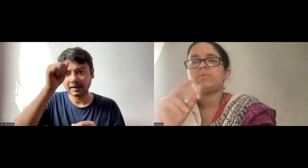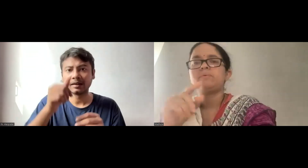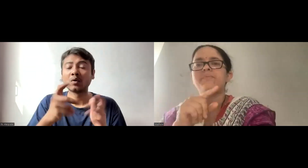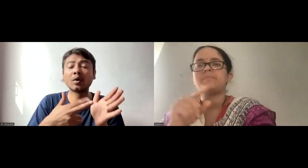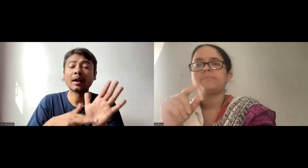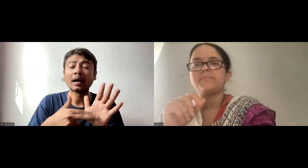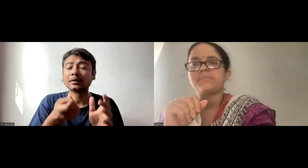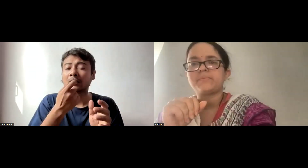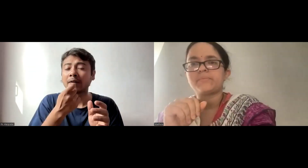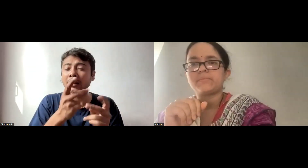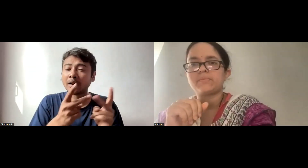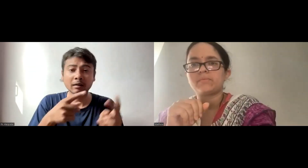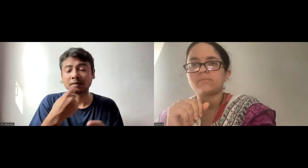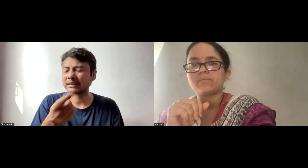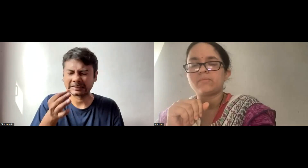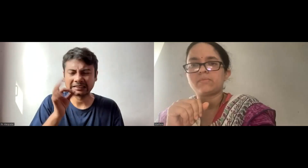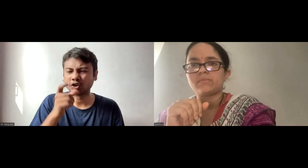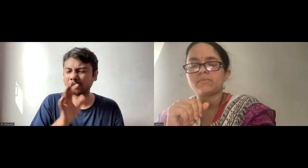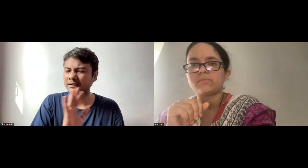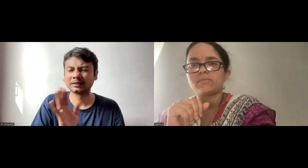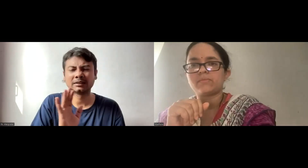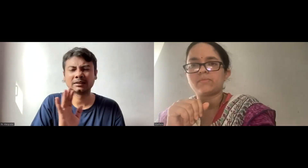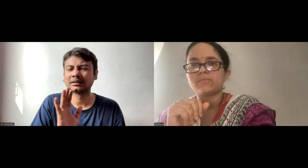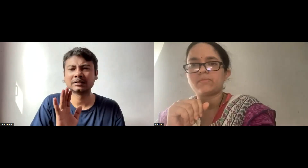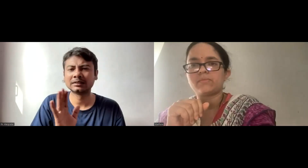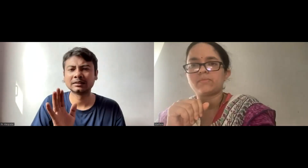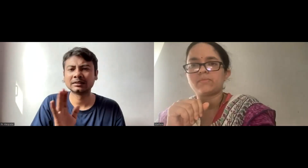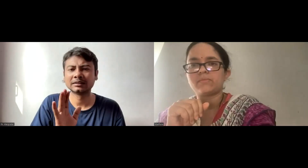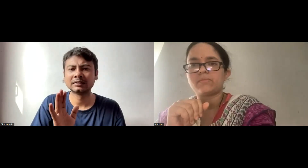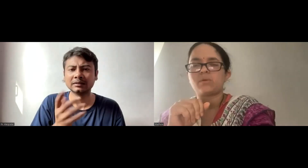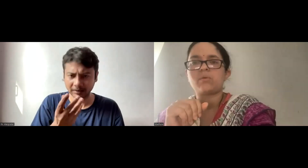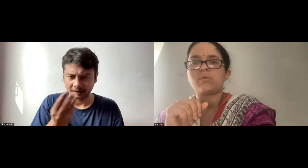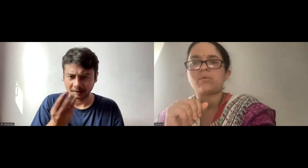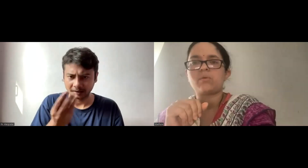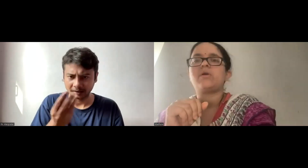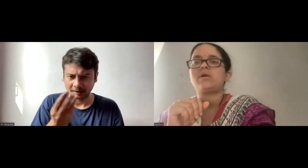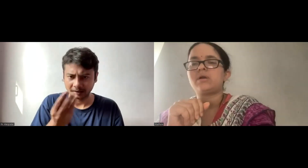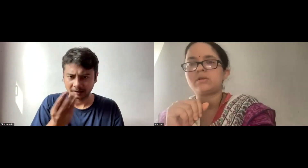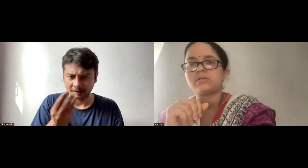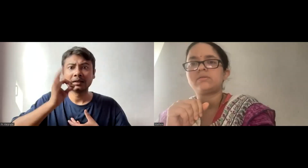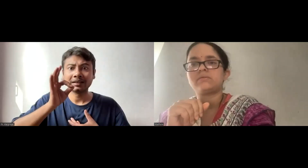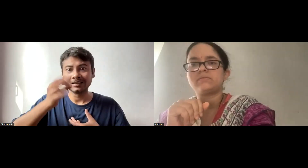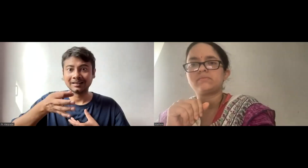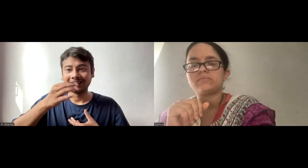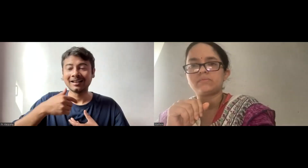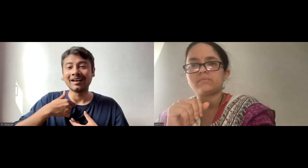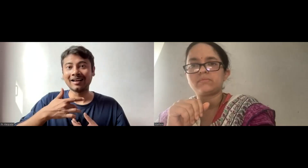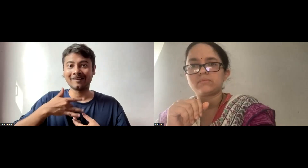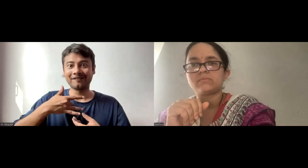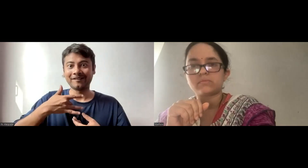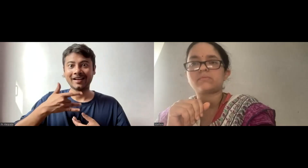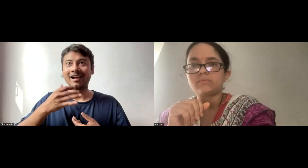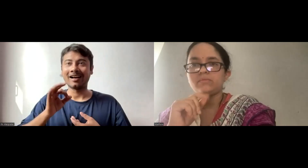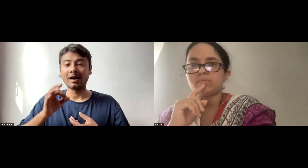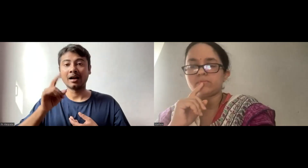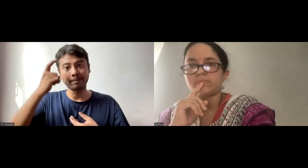So there is some harm which it does to its body. That is why even when you're taking these kind of treatments,